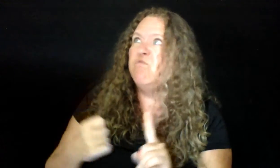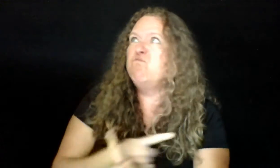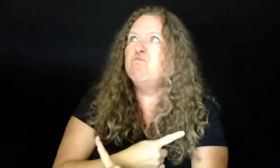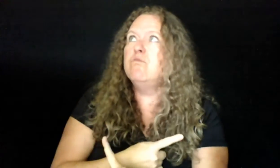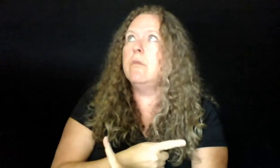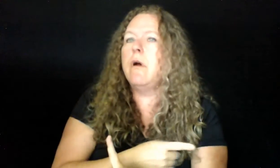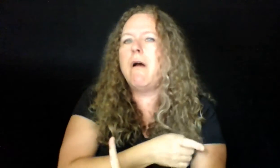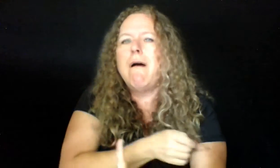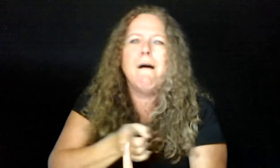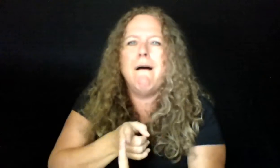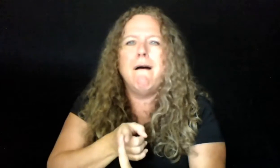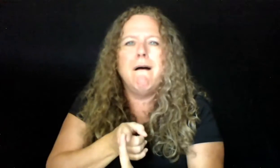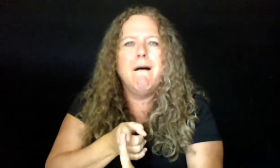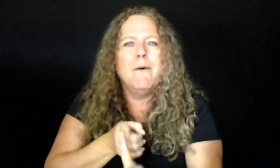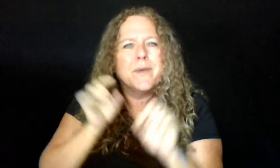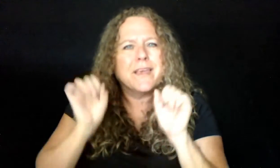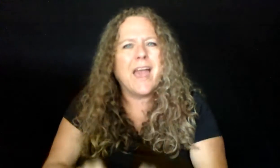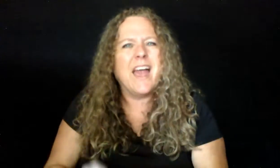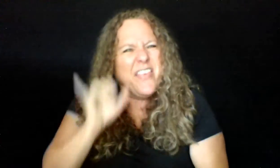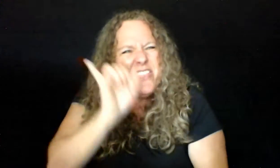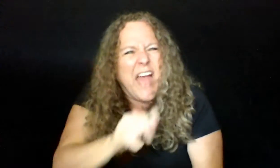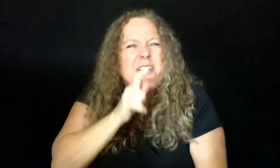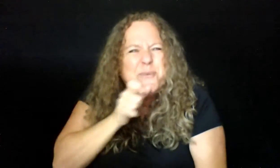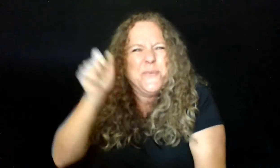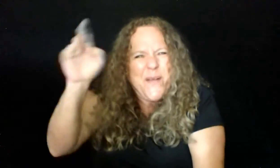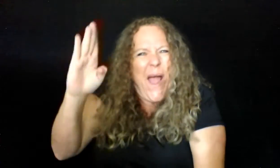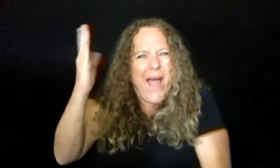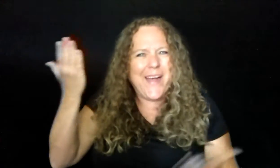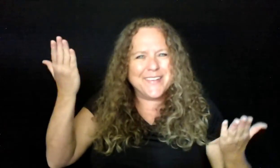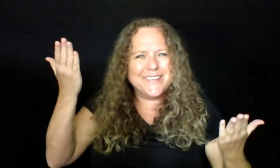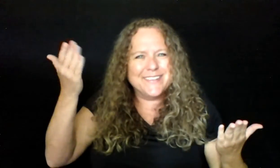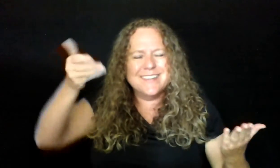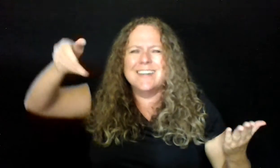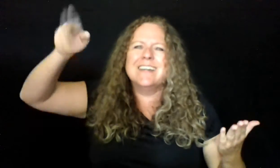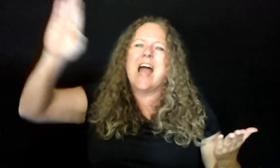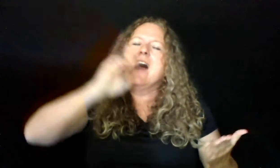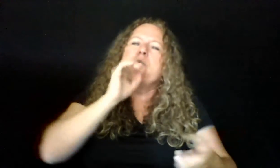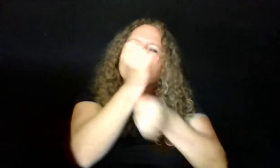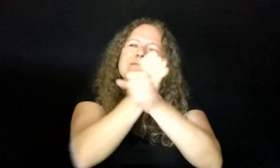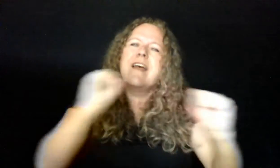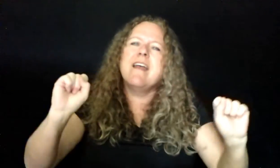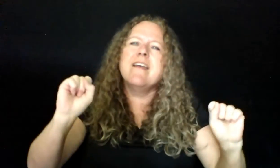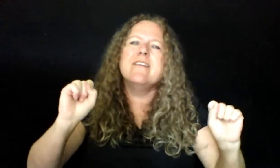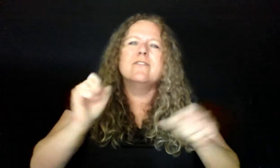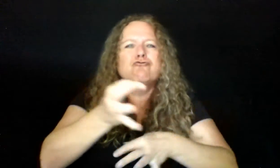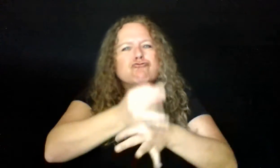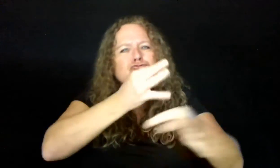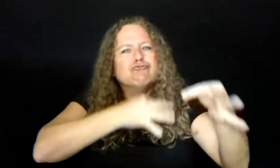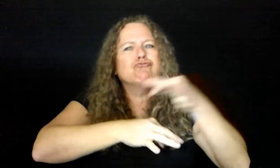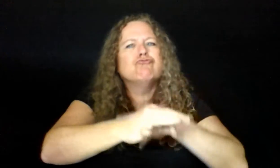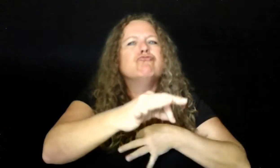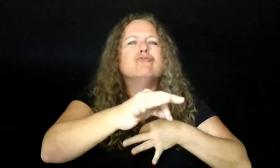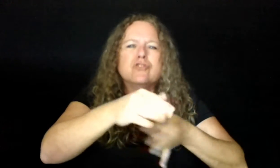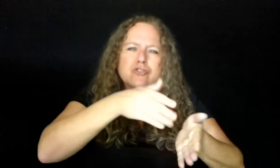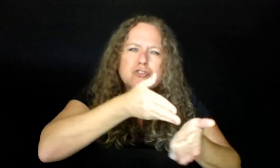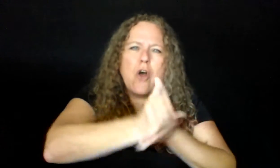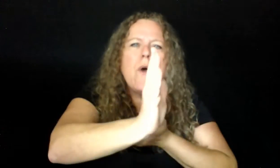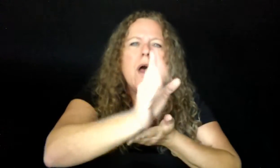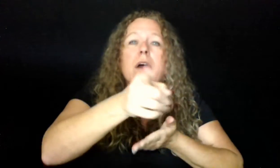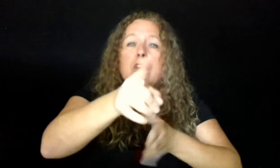that's who God is. That's the crux of who God is. God is a redeemer. God takes things that are broken. God takes things that are